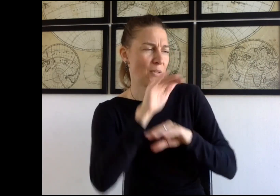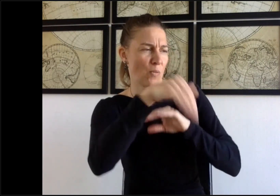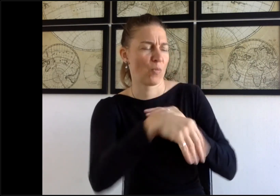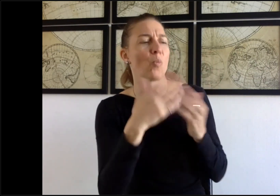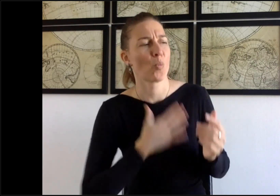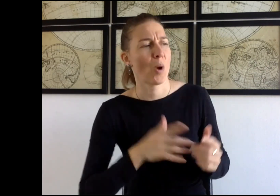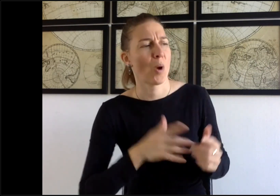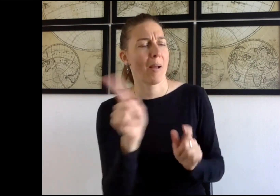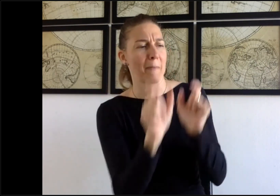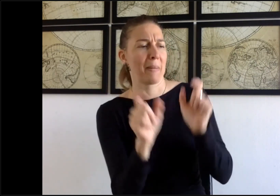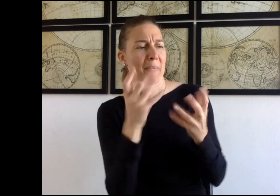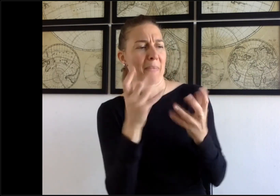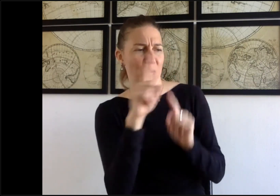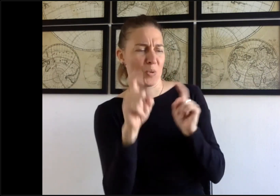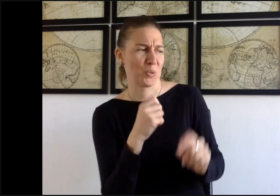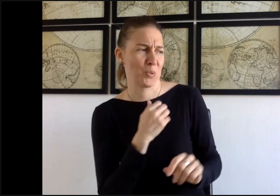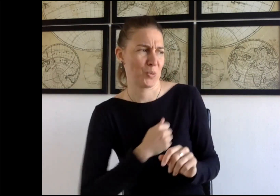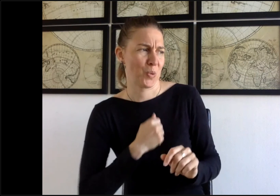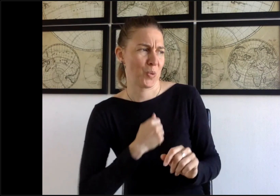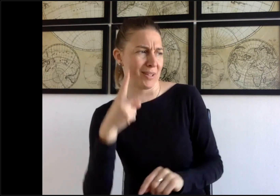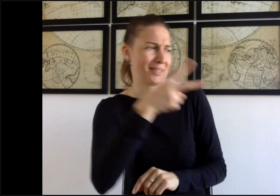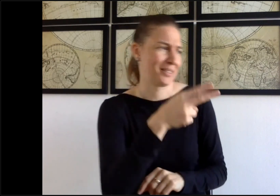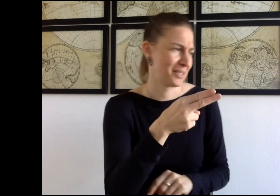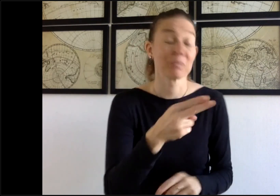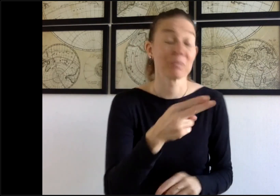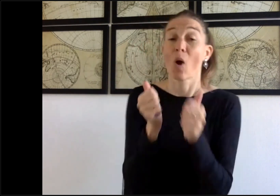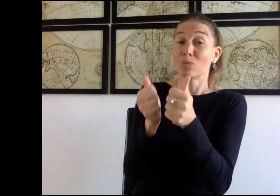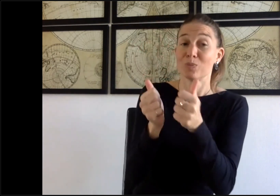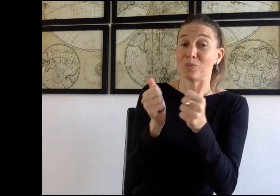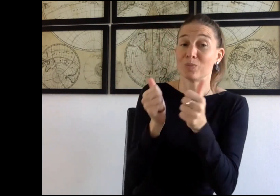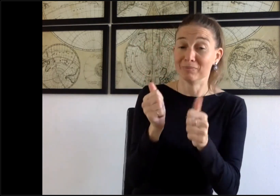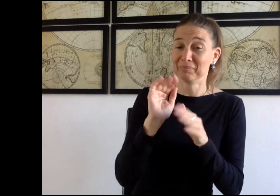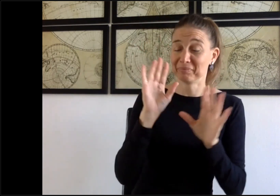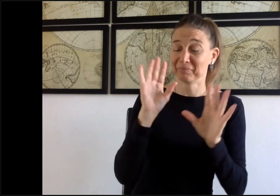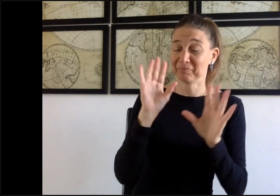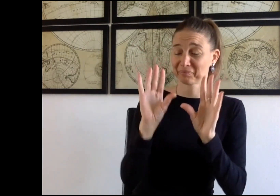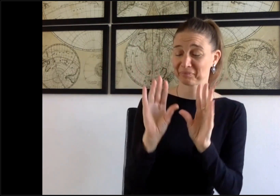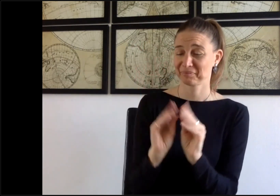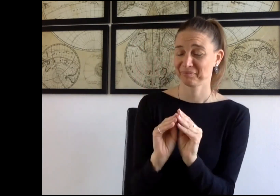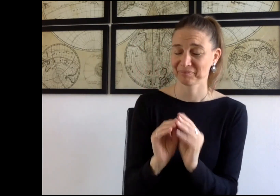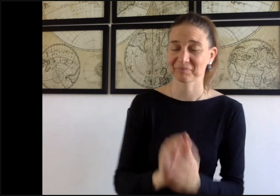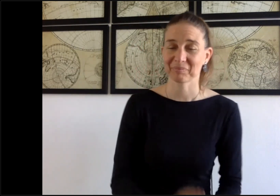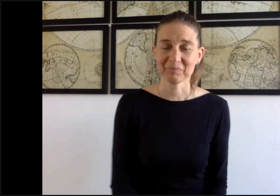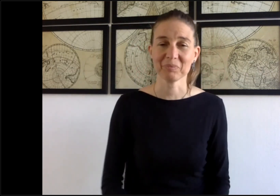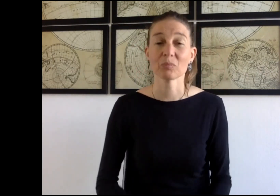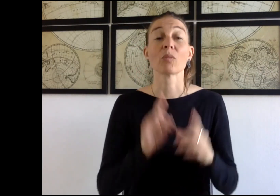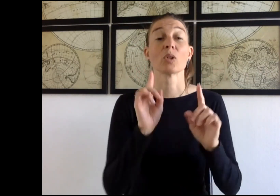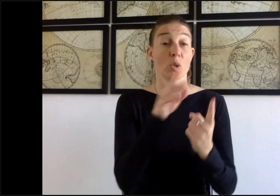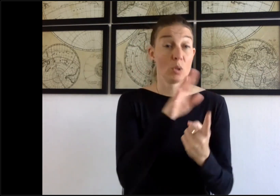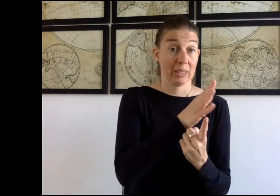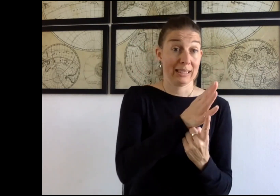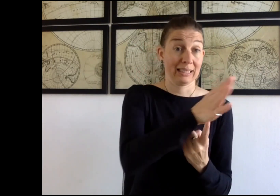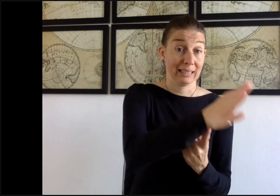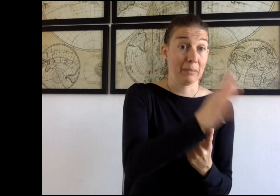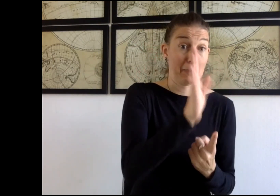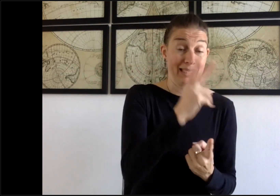to interrupt. That's fine. No, it's fine. I'm about to finish. And so the other big area that's important is social protection, and of course